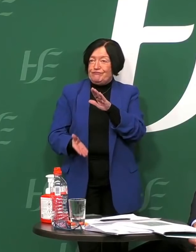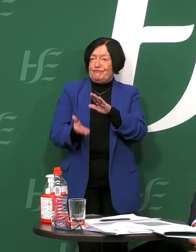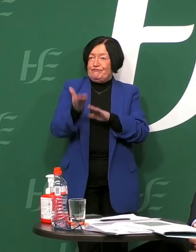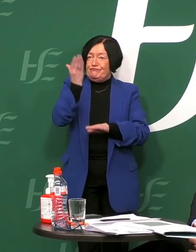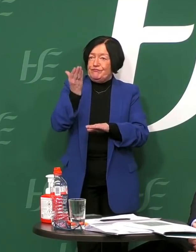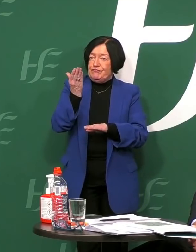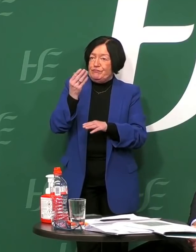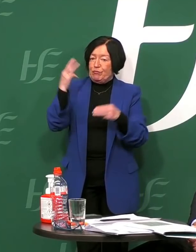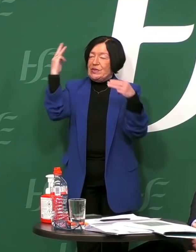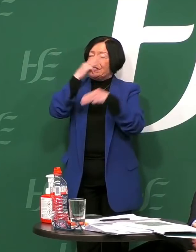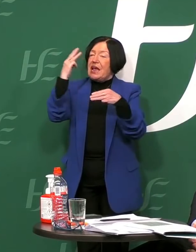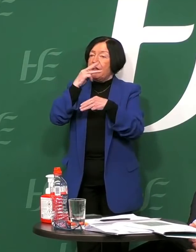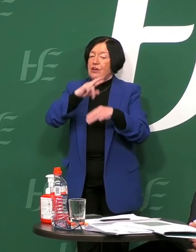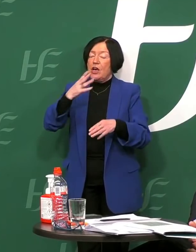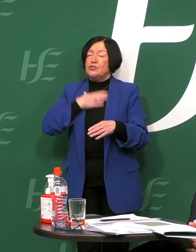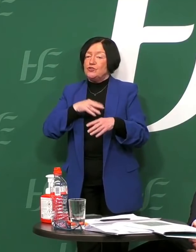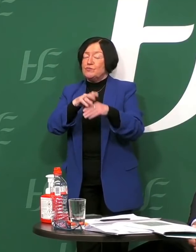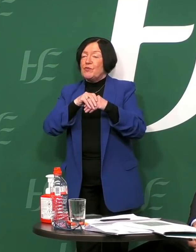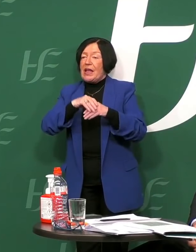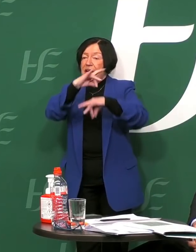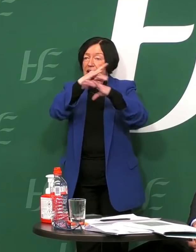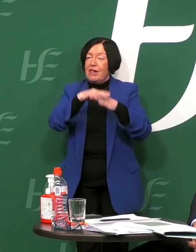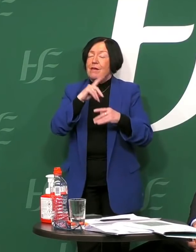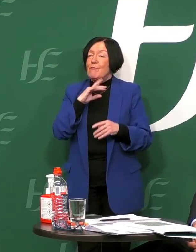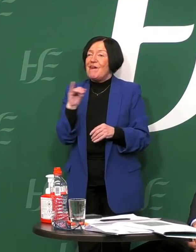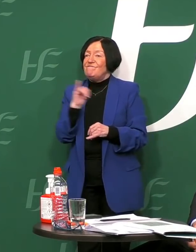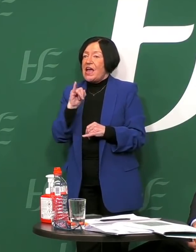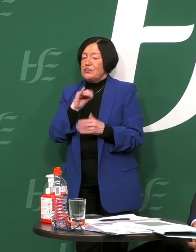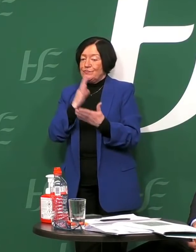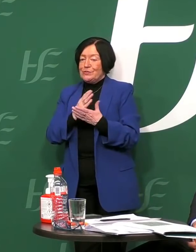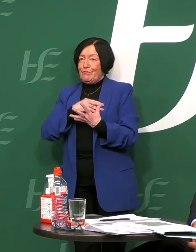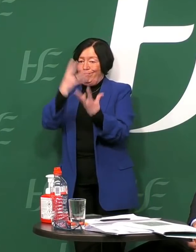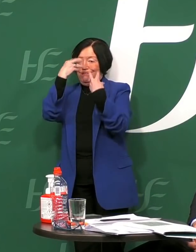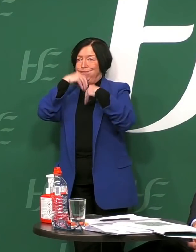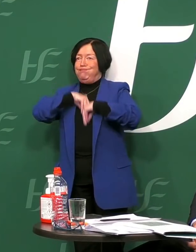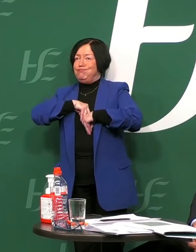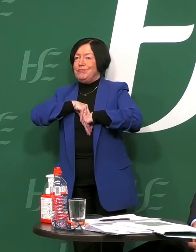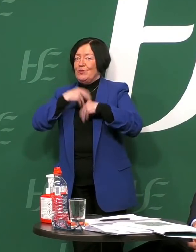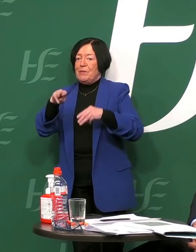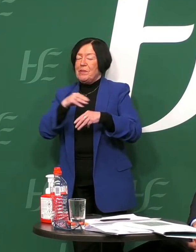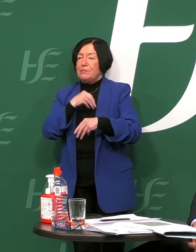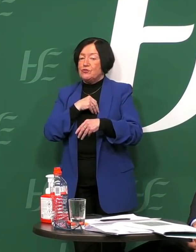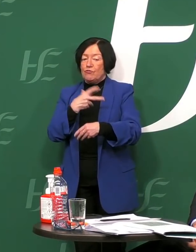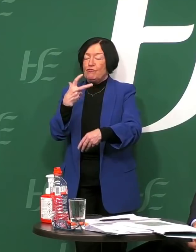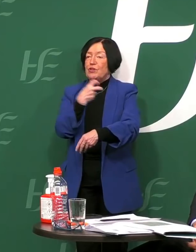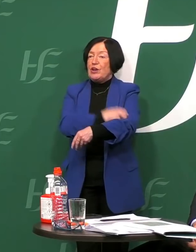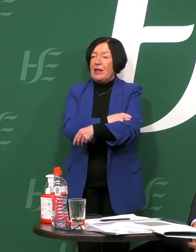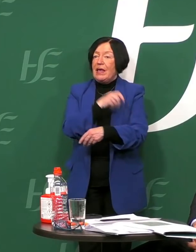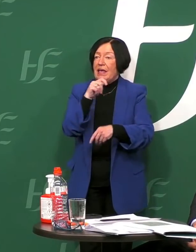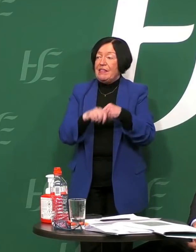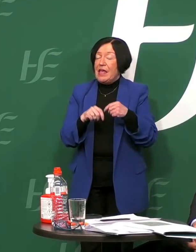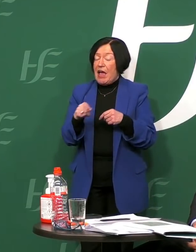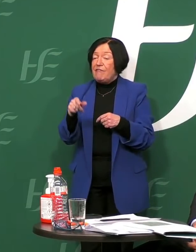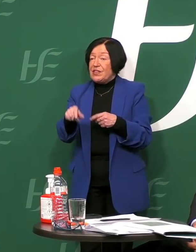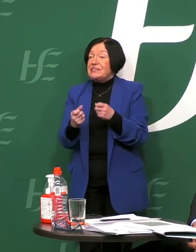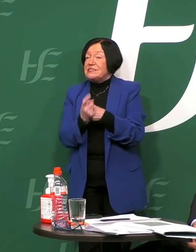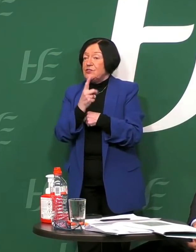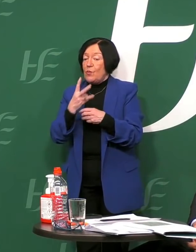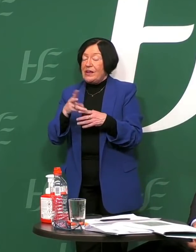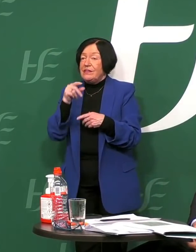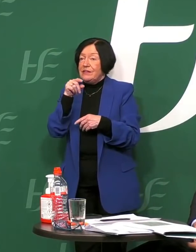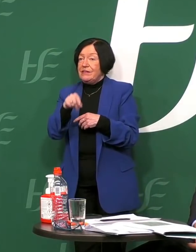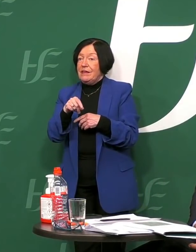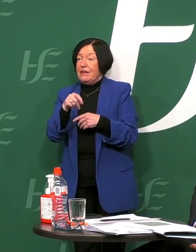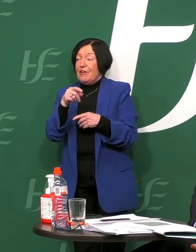prevent not just hospitalisation, ICU, but infection in the first place among people who receive the booster, and to address that issue of waning immunity, particularly in